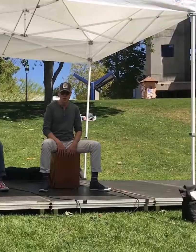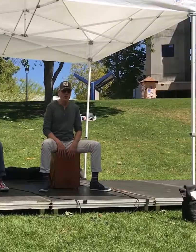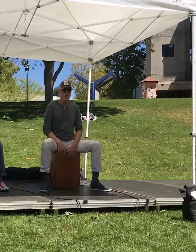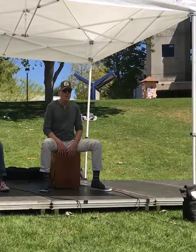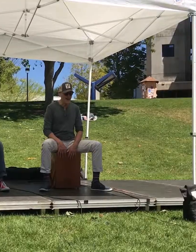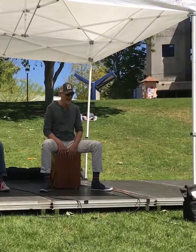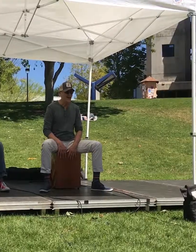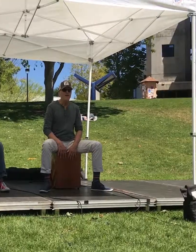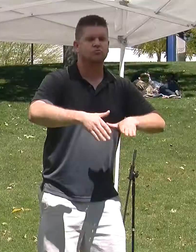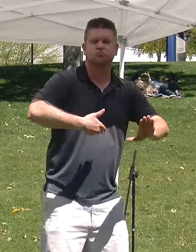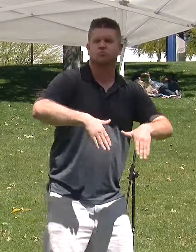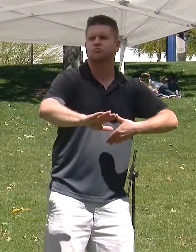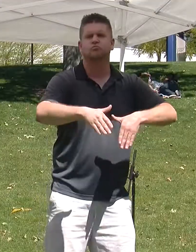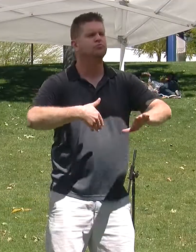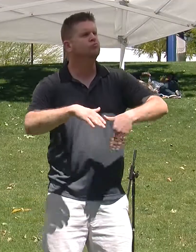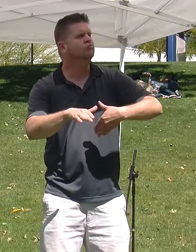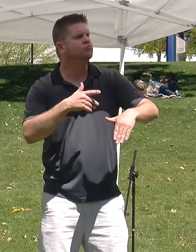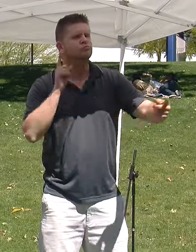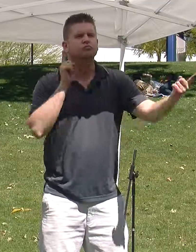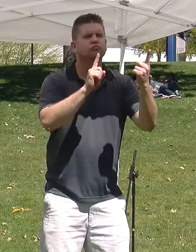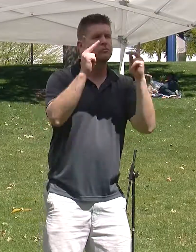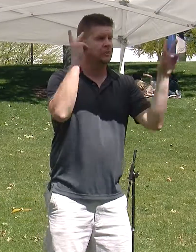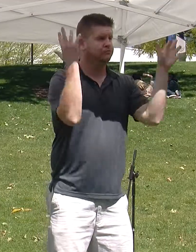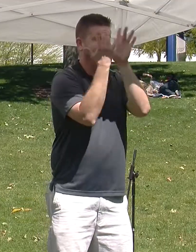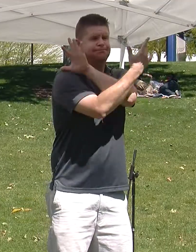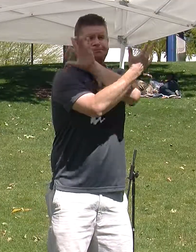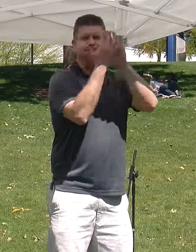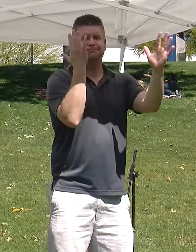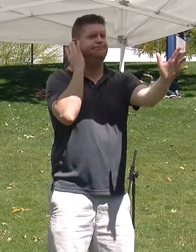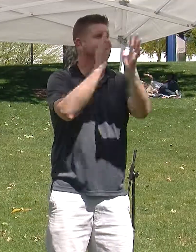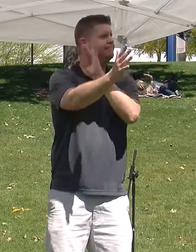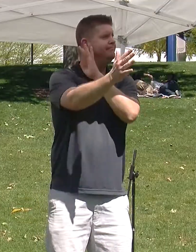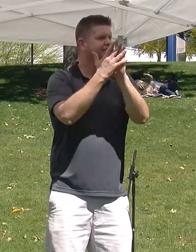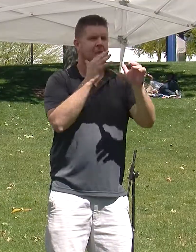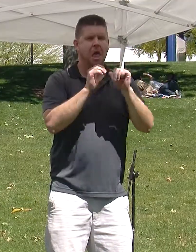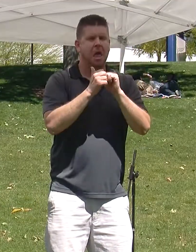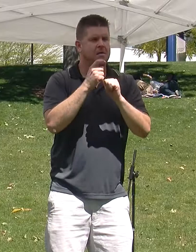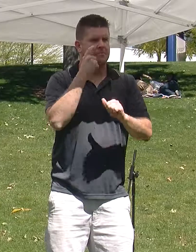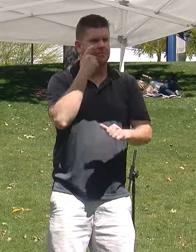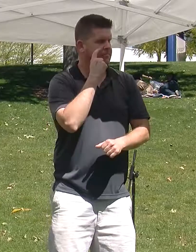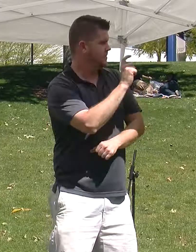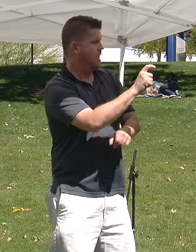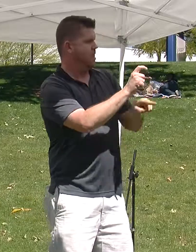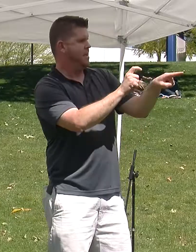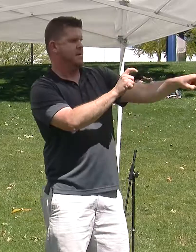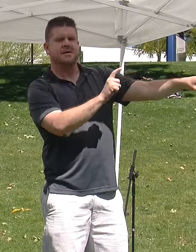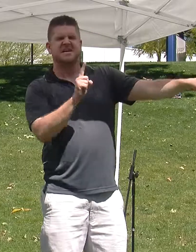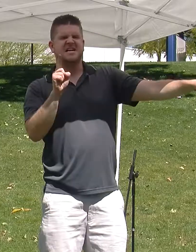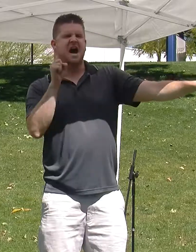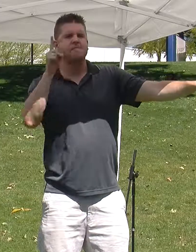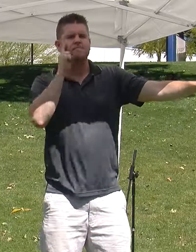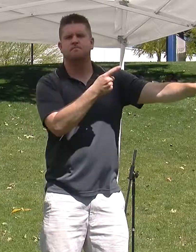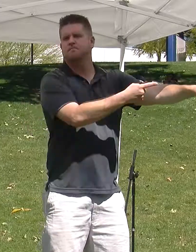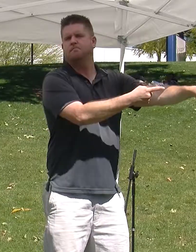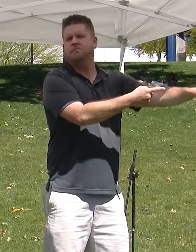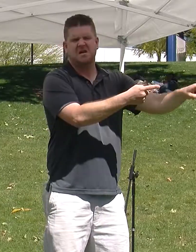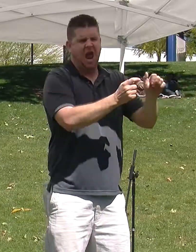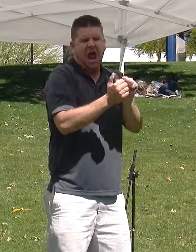attended the festival and some performers even threw in jokes by all kinds of people you don't know if they're deaf or hearing but